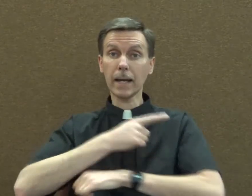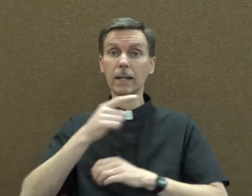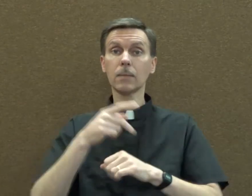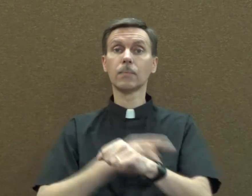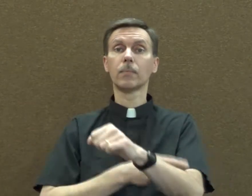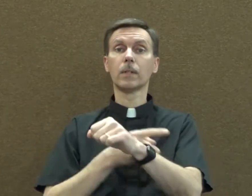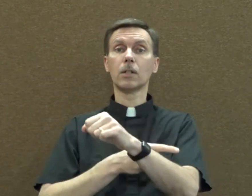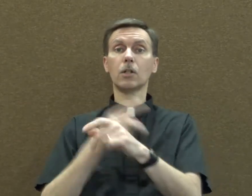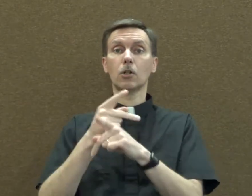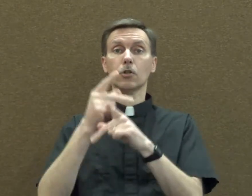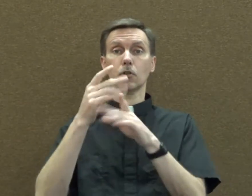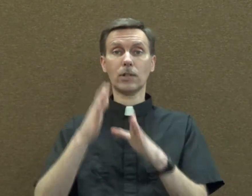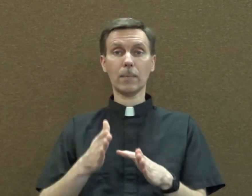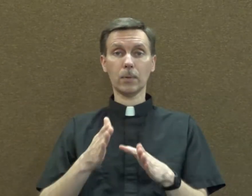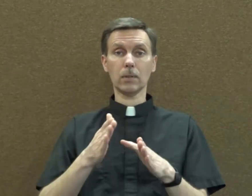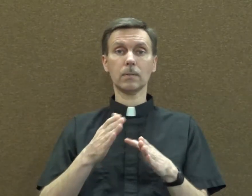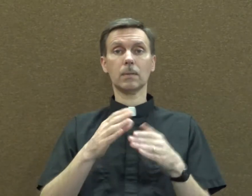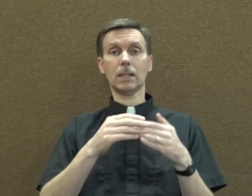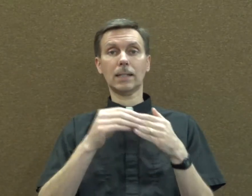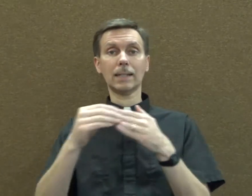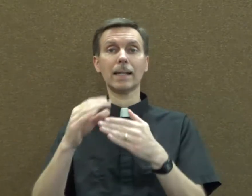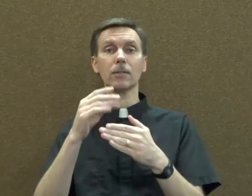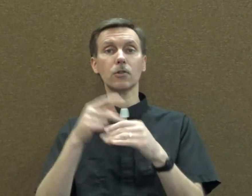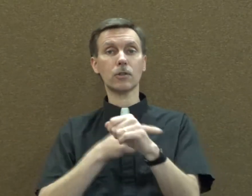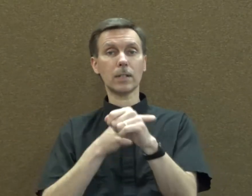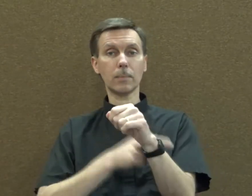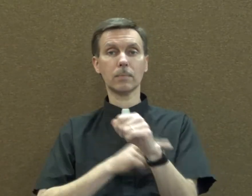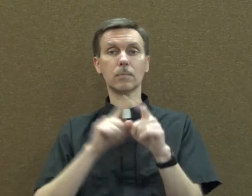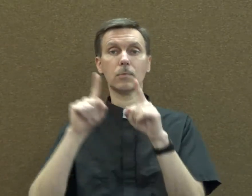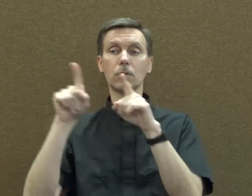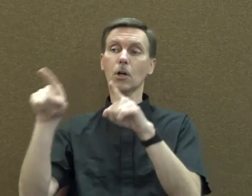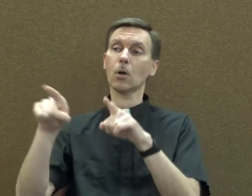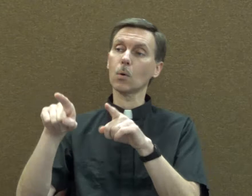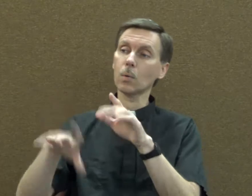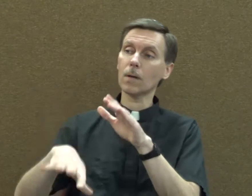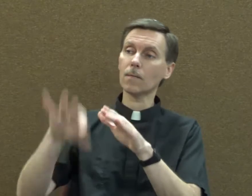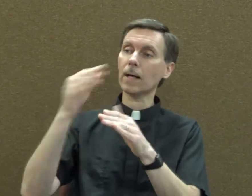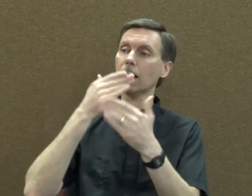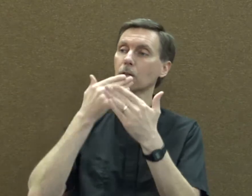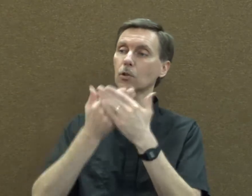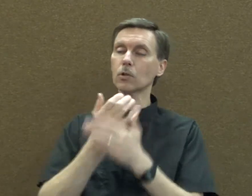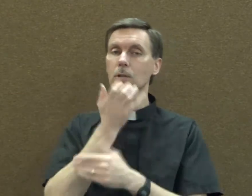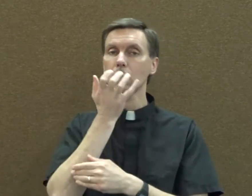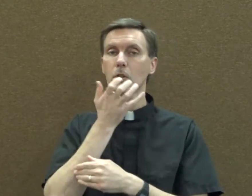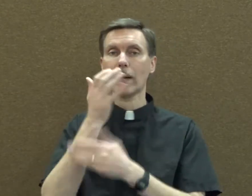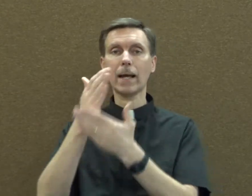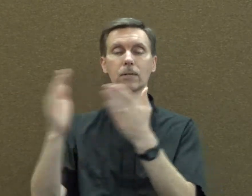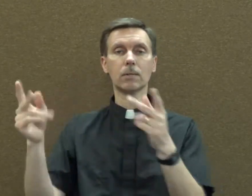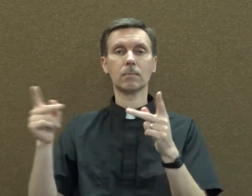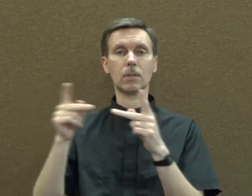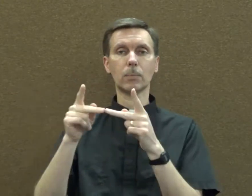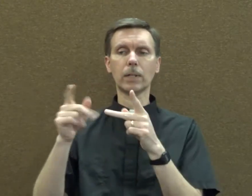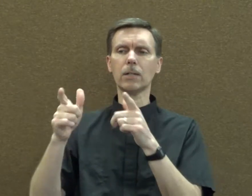day, the shepherd led the sheep to go find good grass someplace,